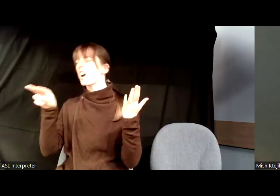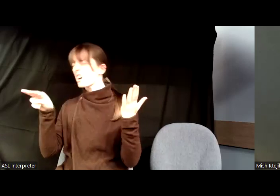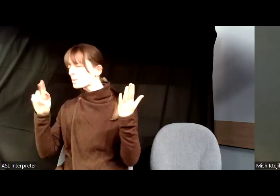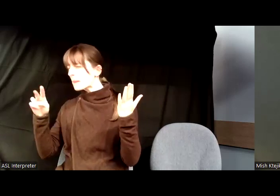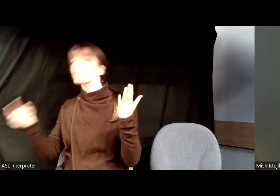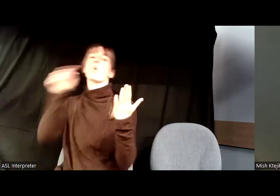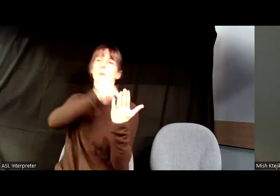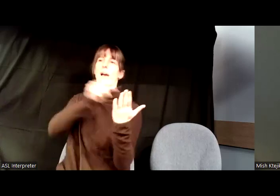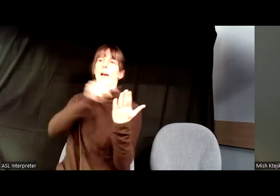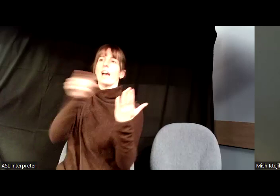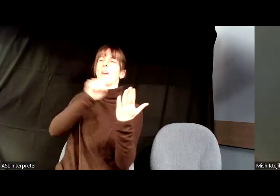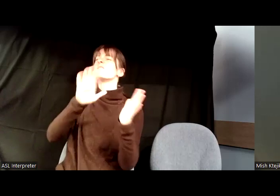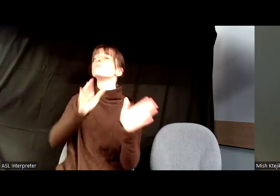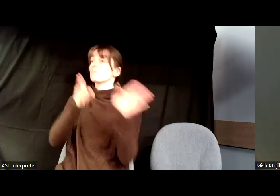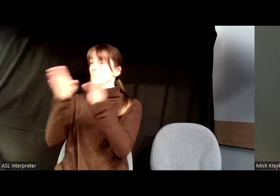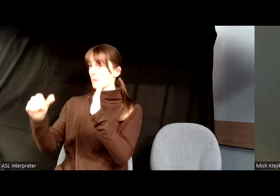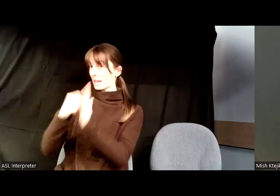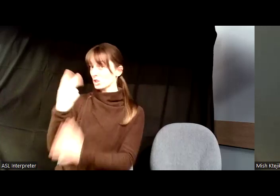would just start on page 2.